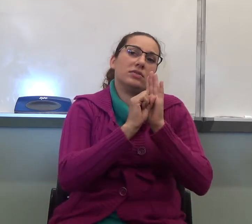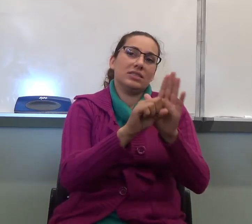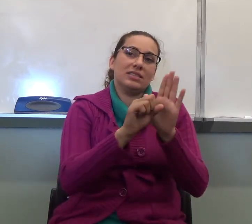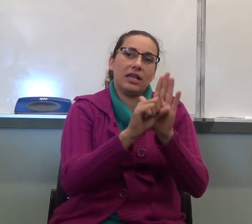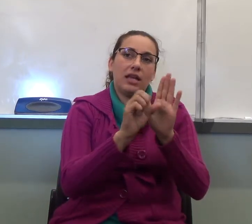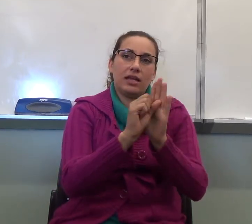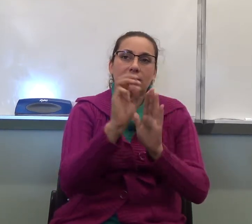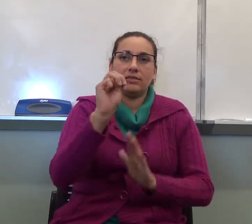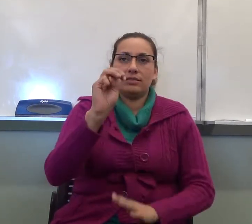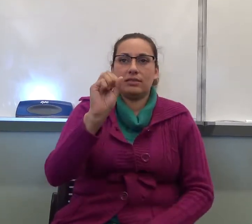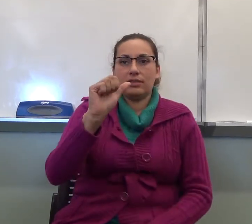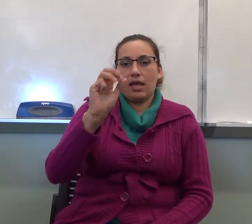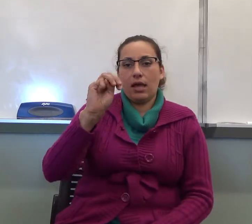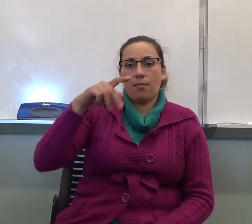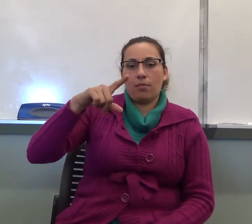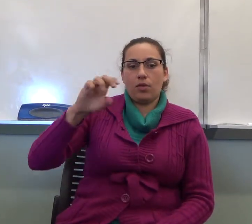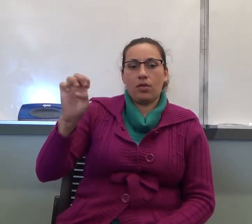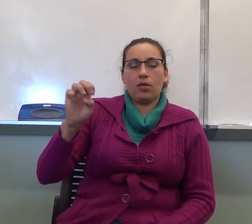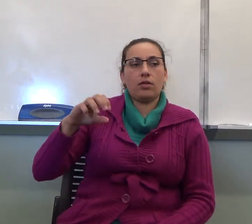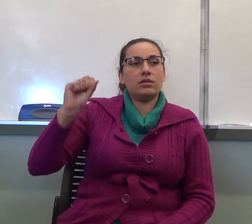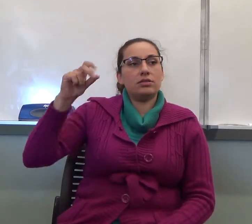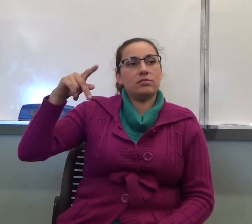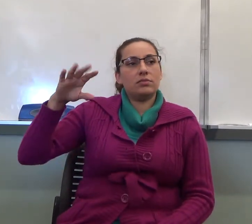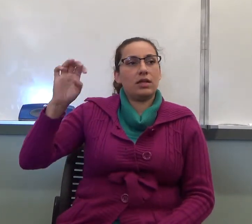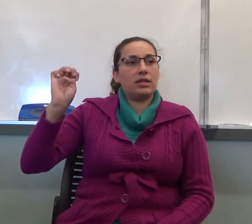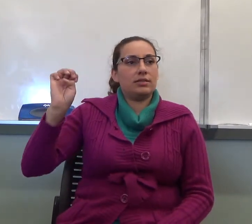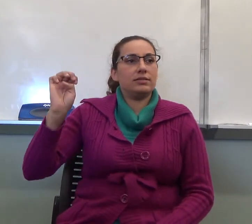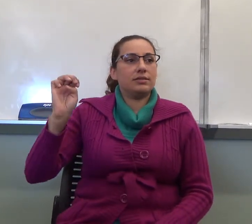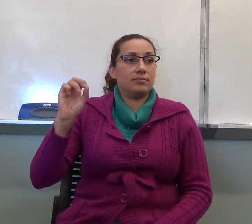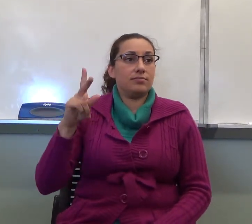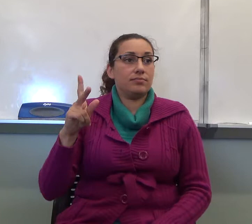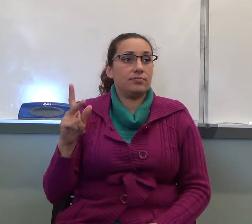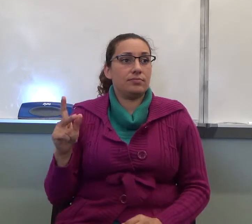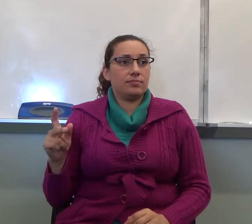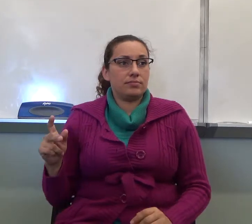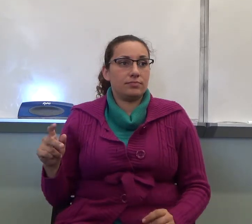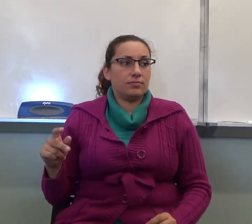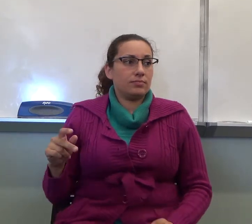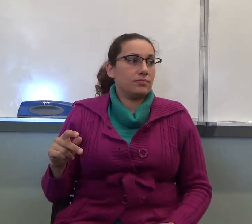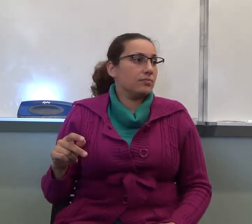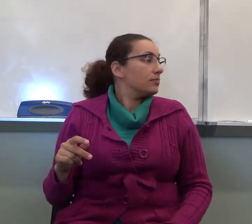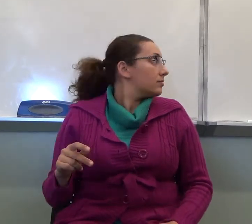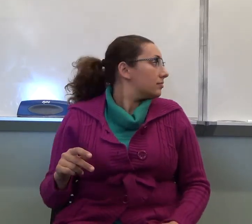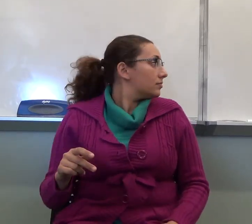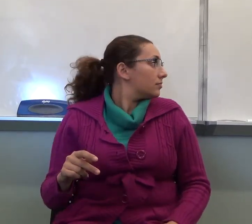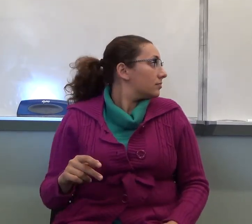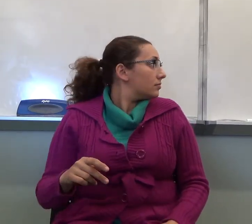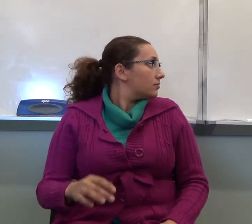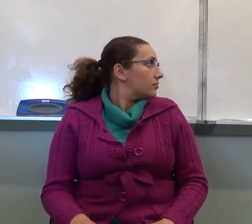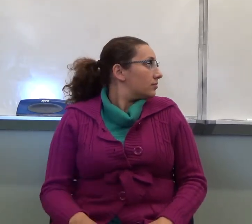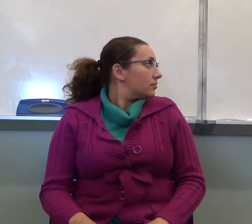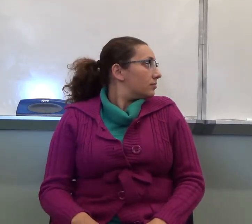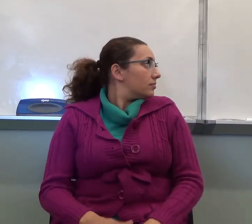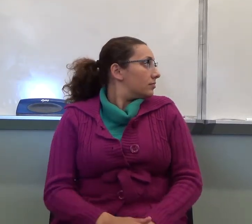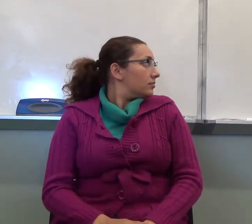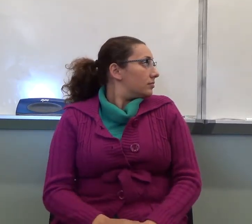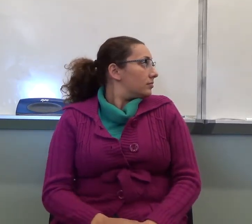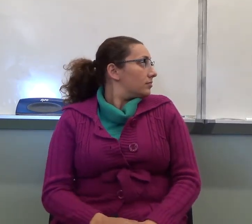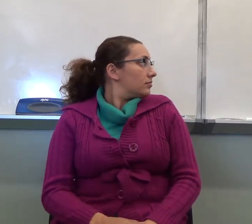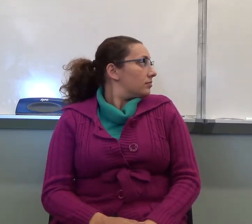all possibilities of rolling a die, a single die. Okay? Okay,